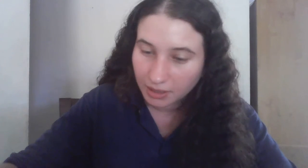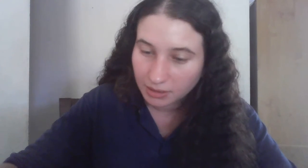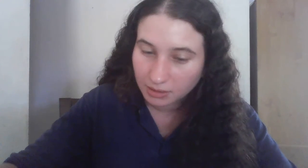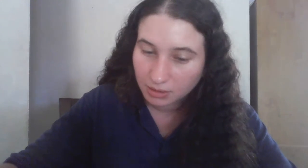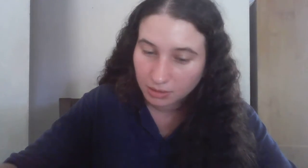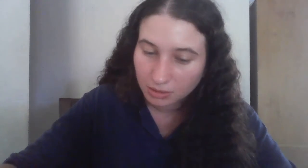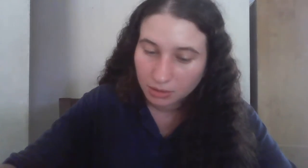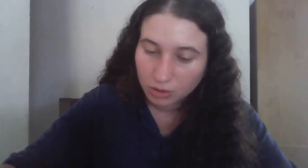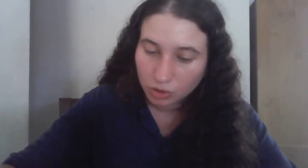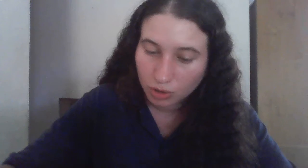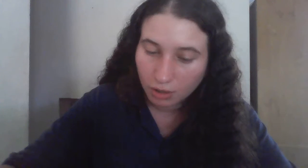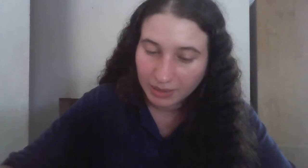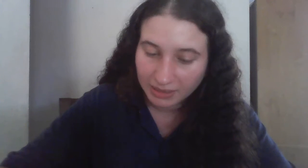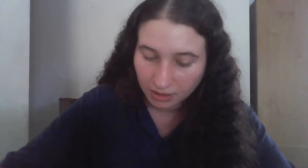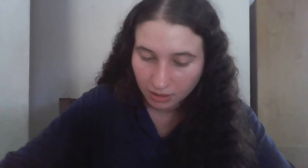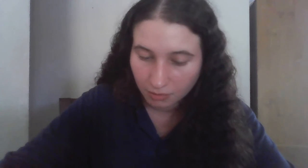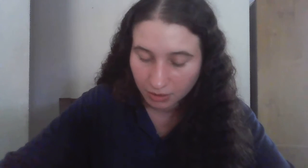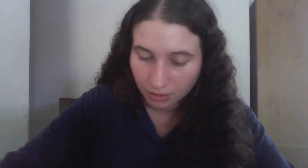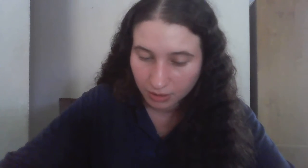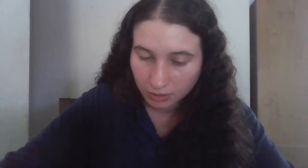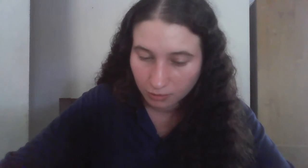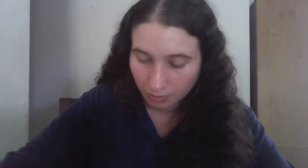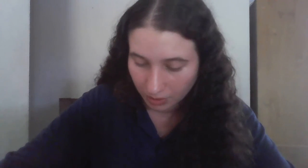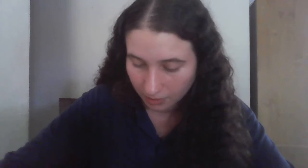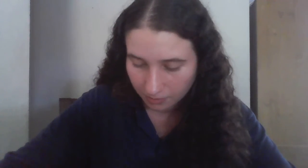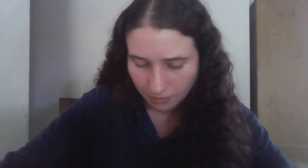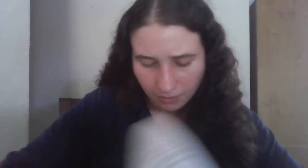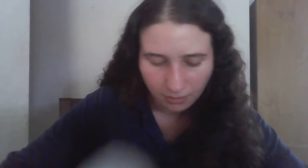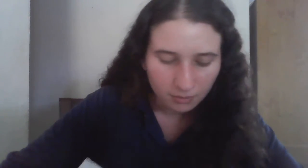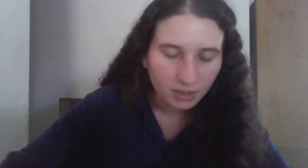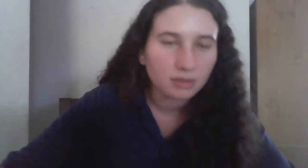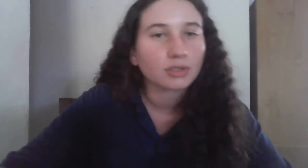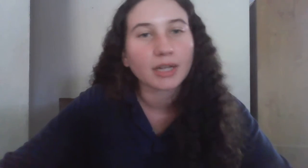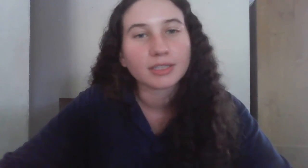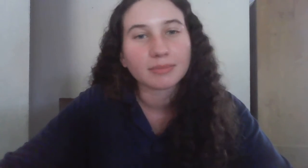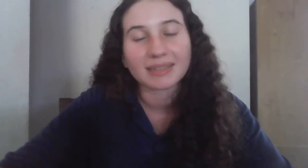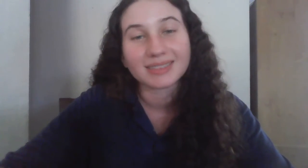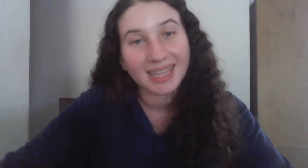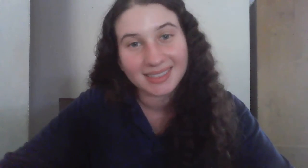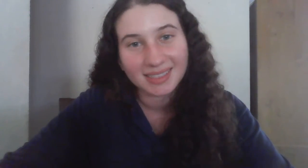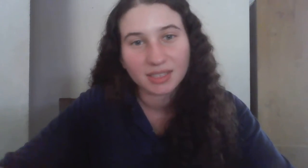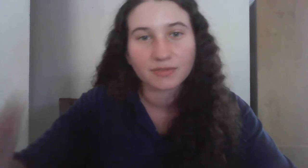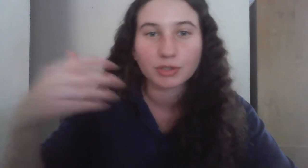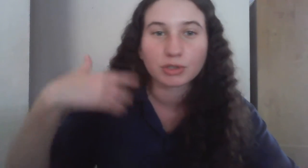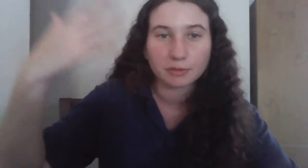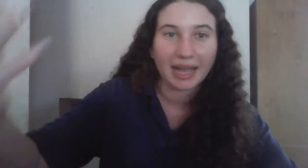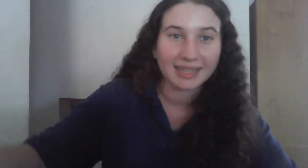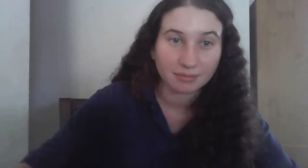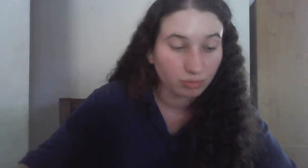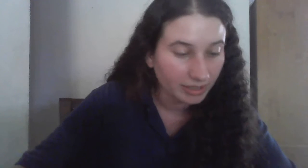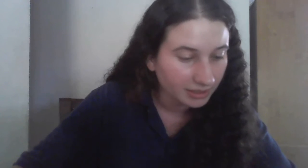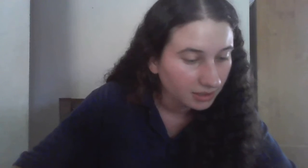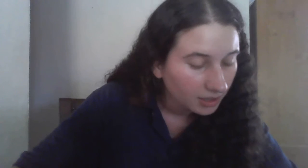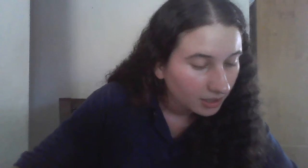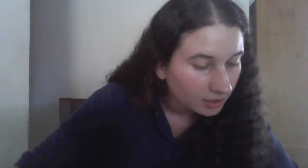Right? So basically we're going to be talking about tenses, future, past, and present. So